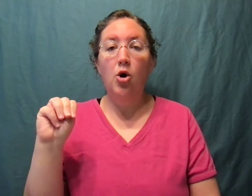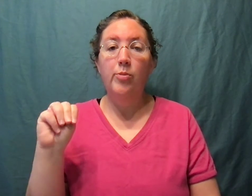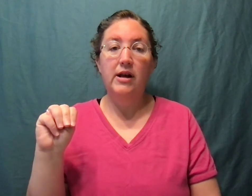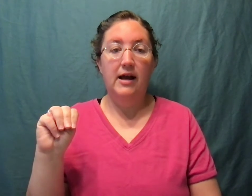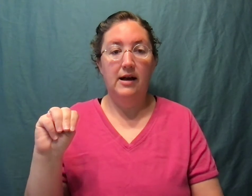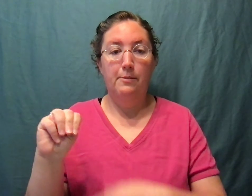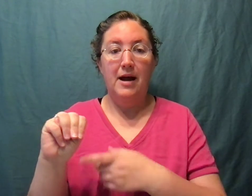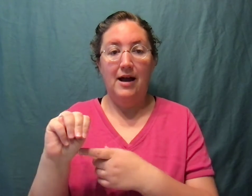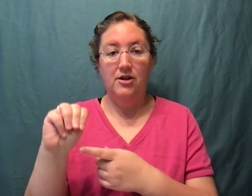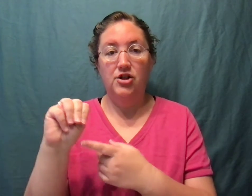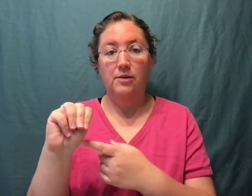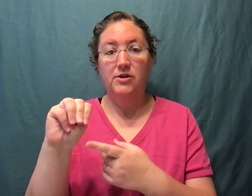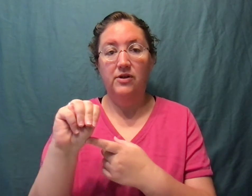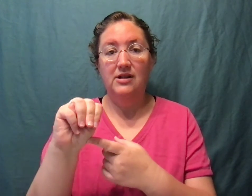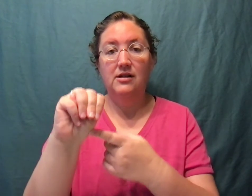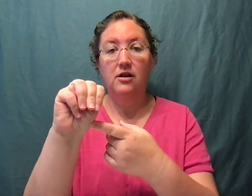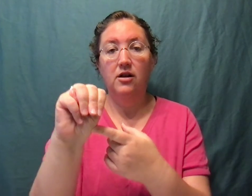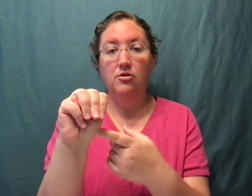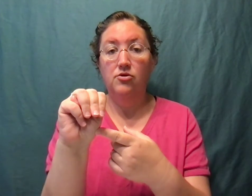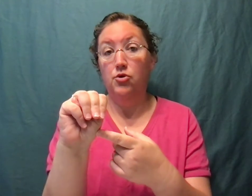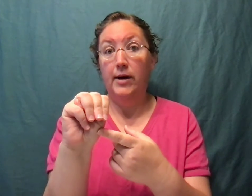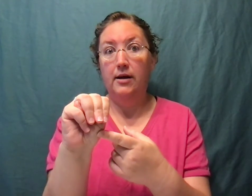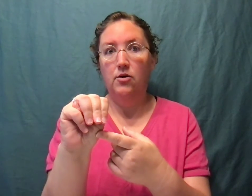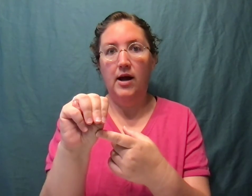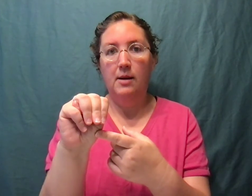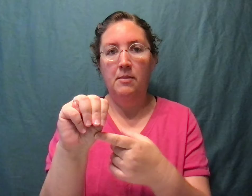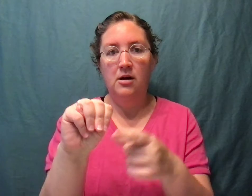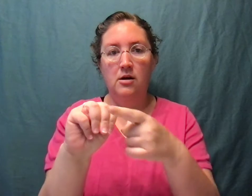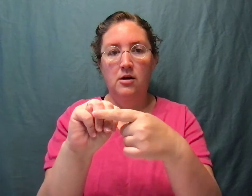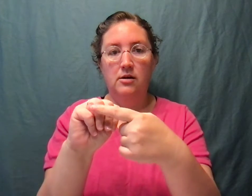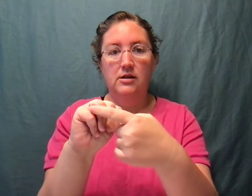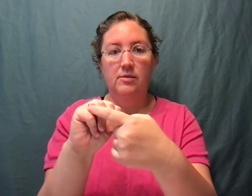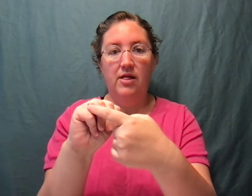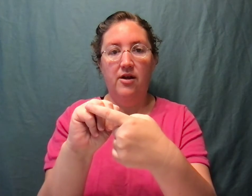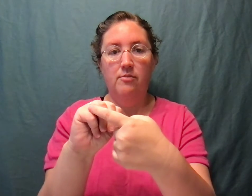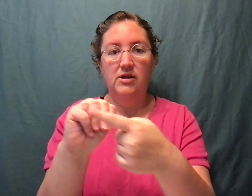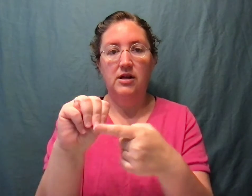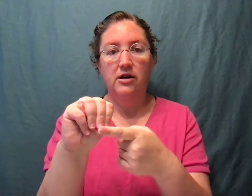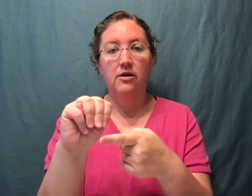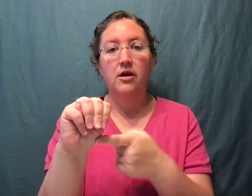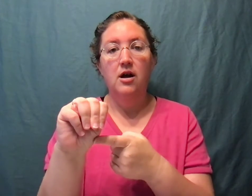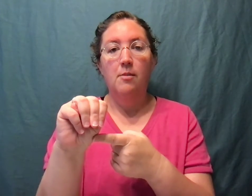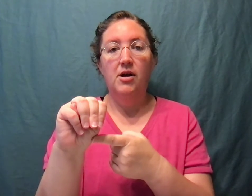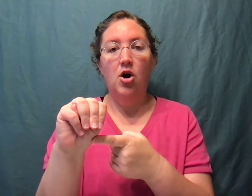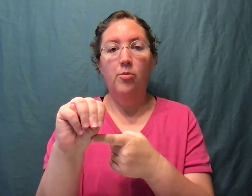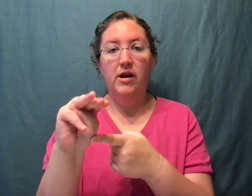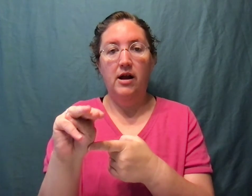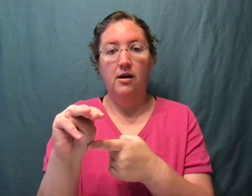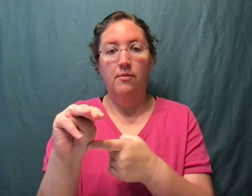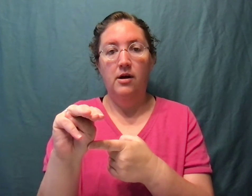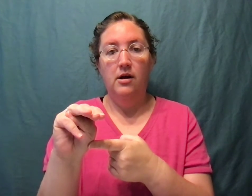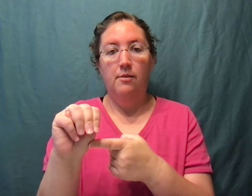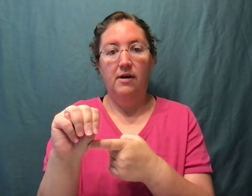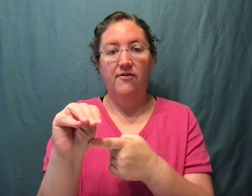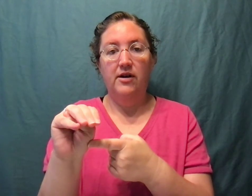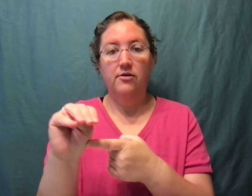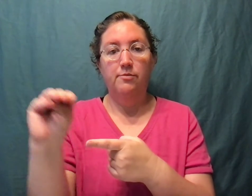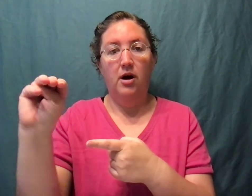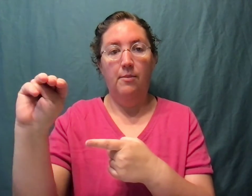open M hand shape. So this is close or regular M. You can see my thumb is here. But open M, my fingers pop